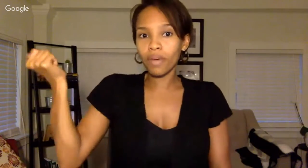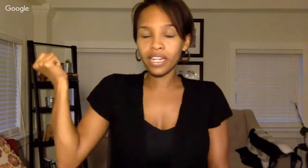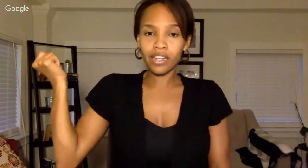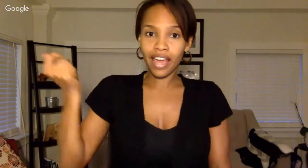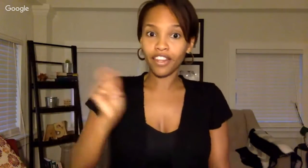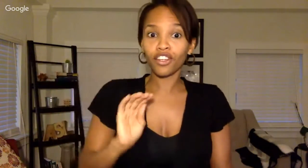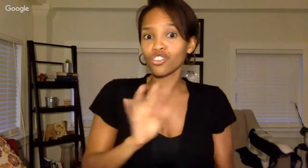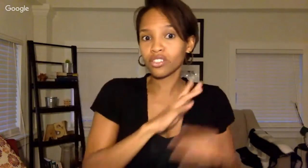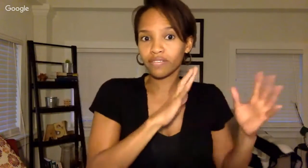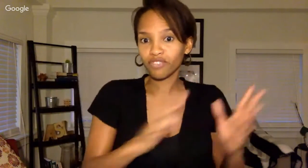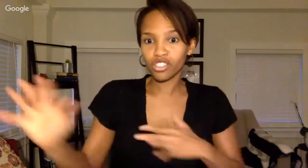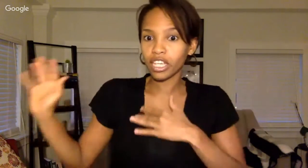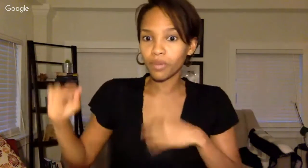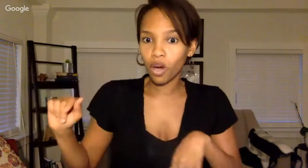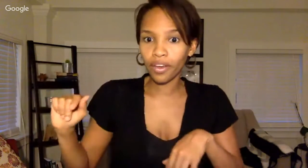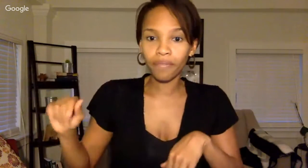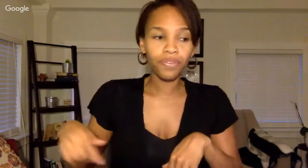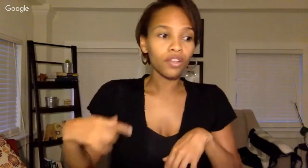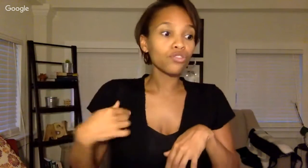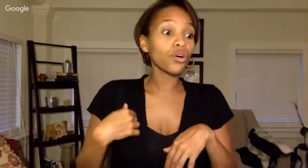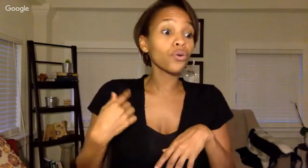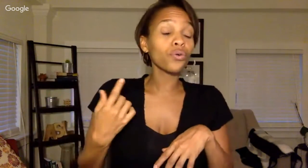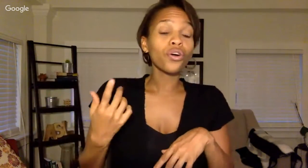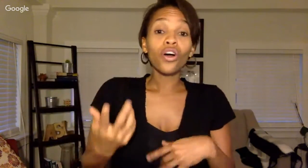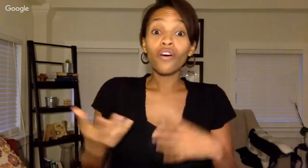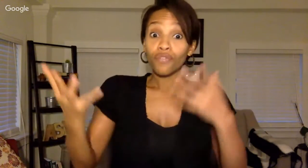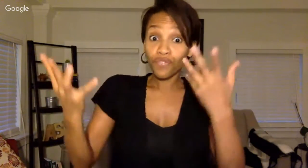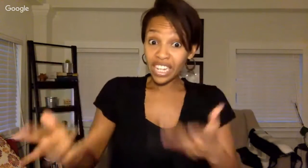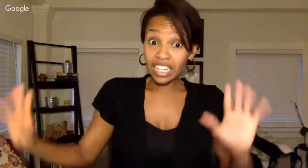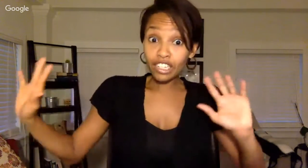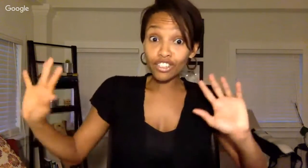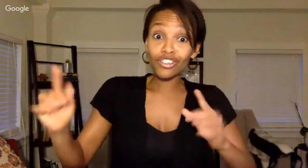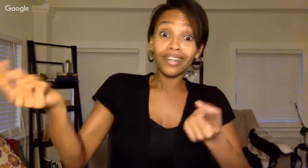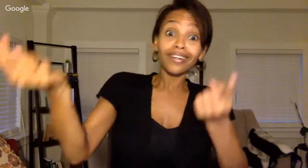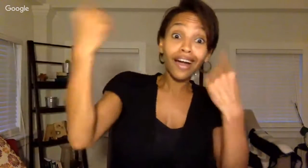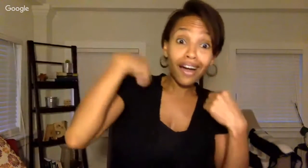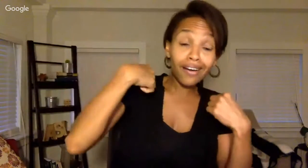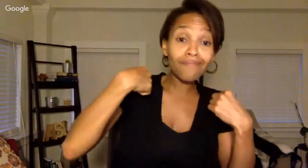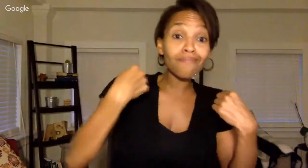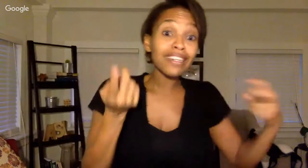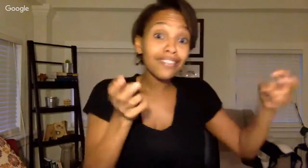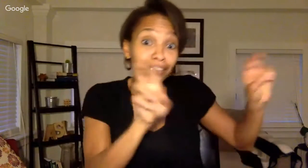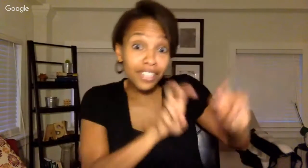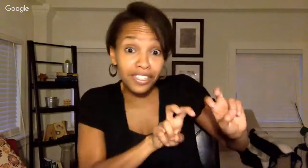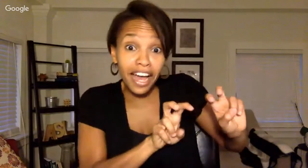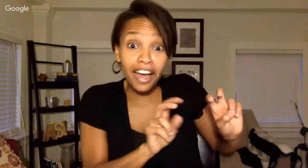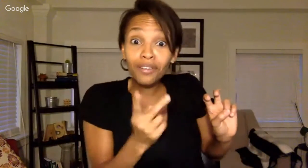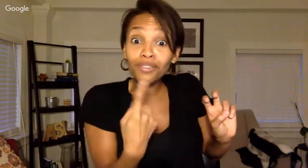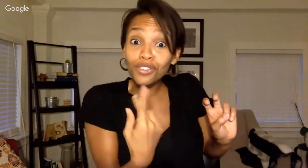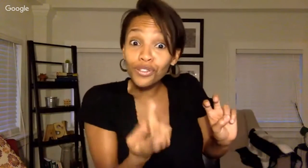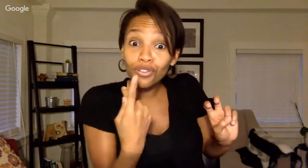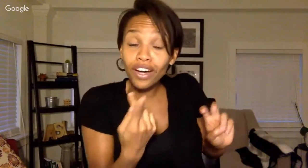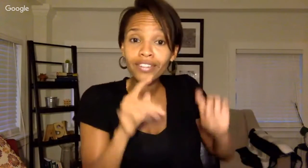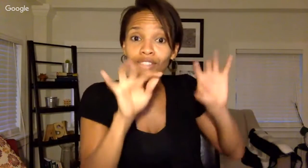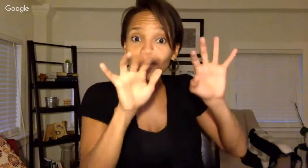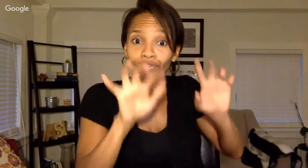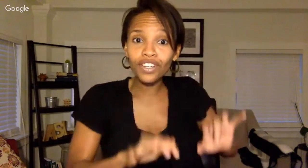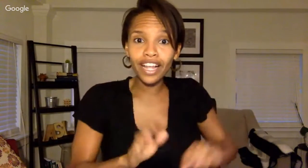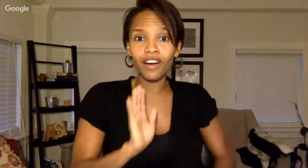omitted, and then you can just keep going. So finish, come, sit down, two of us, fill out